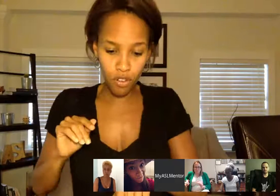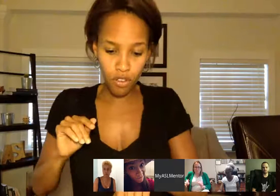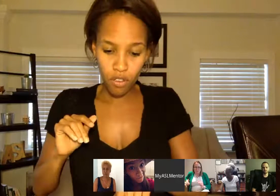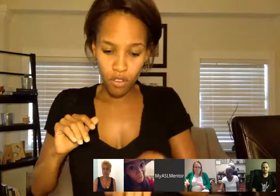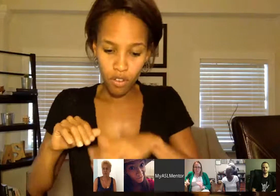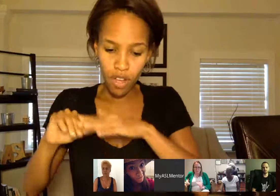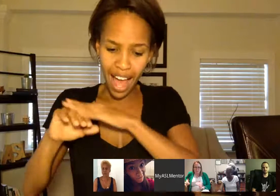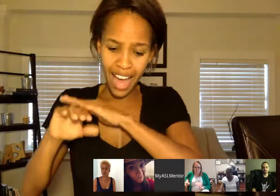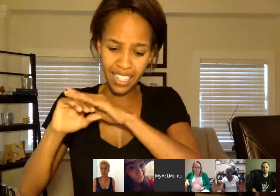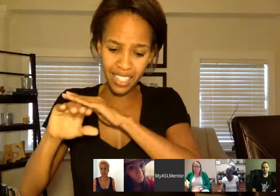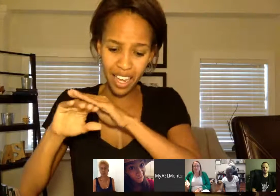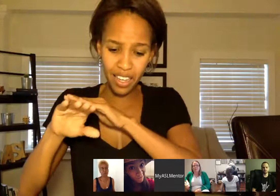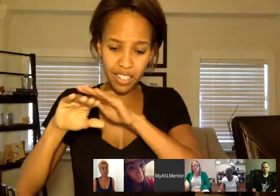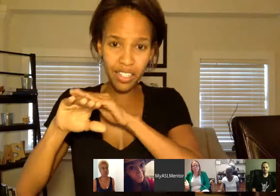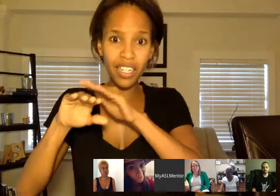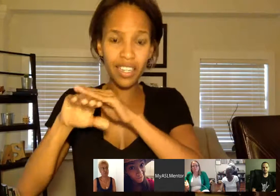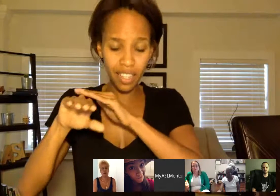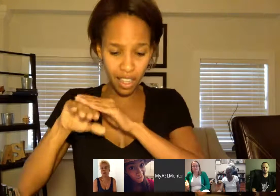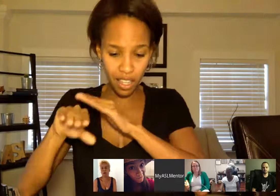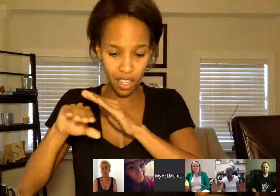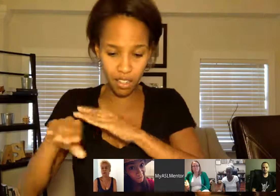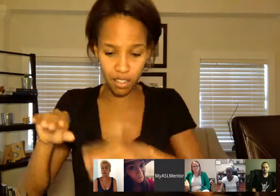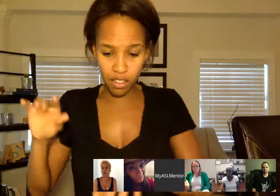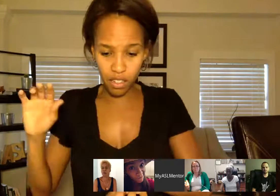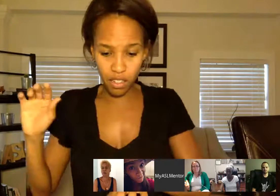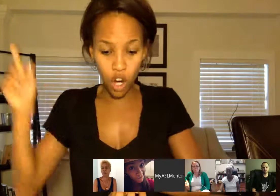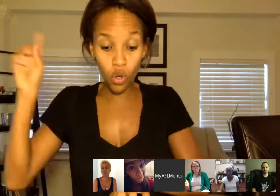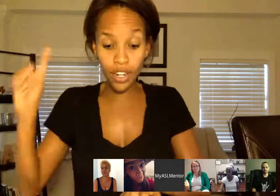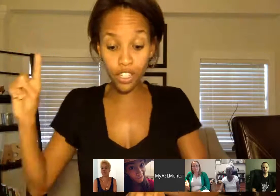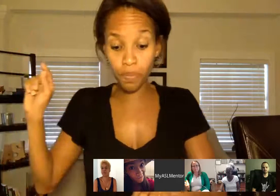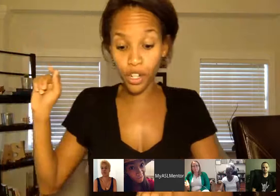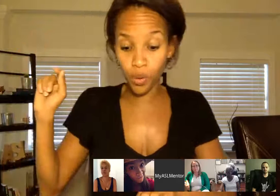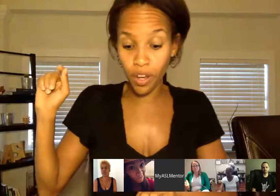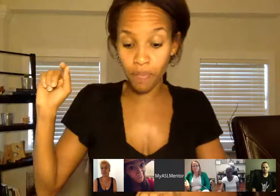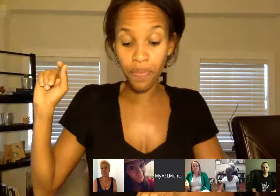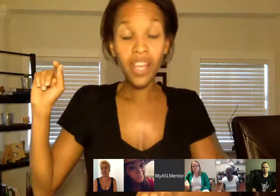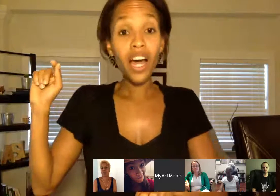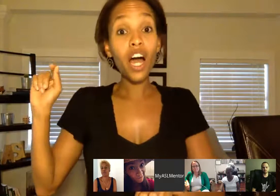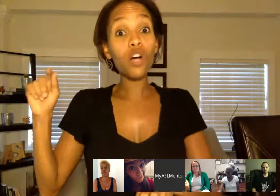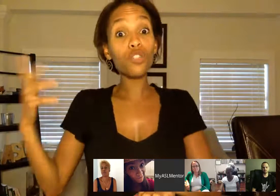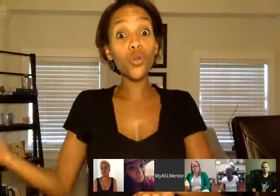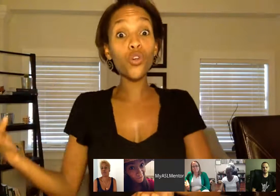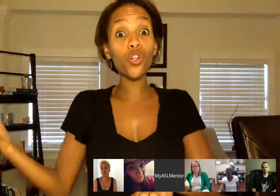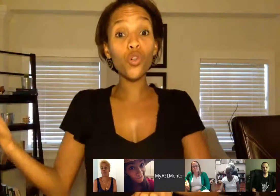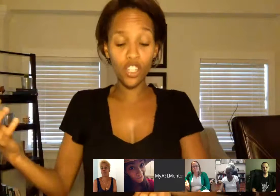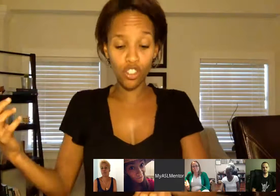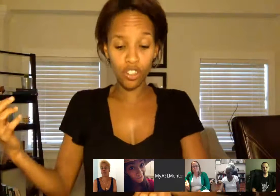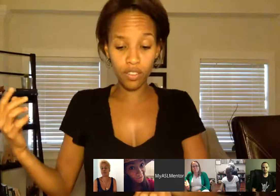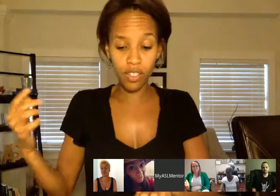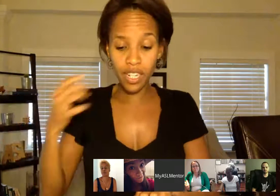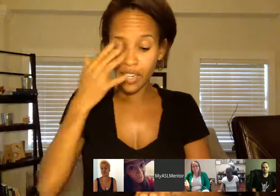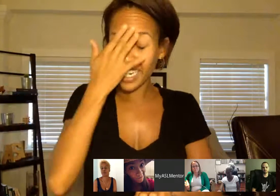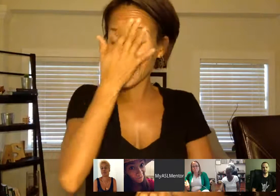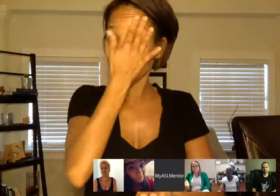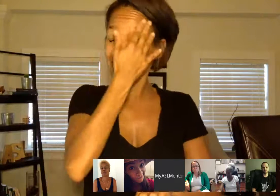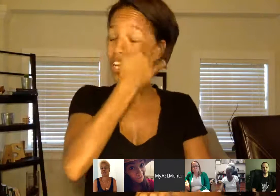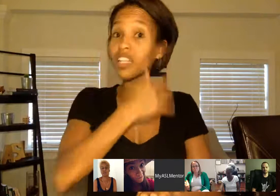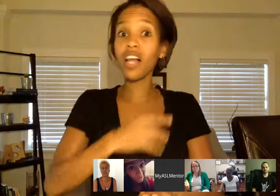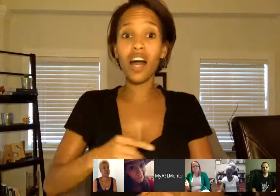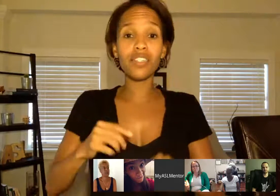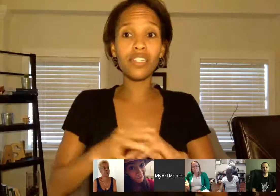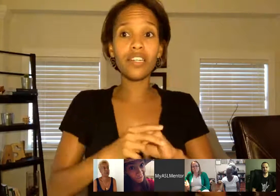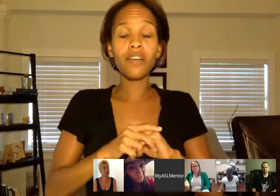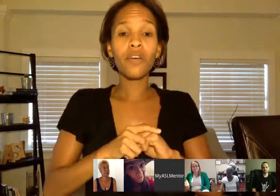paper. Access is signed like this. Oh, here's a bigger one. Rhetorical questions, and I see this